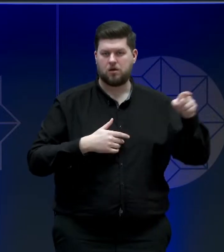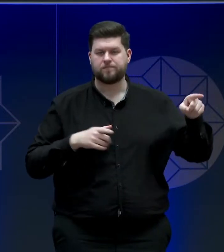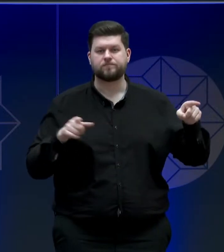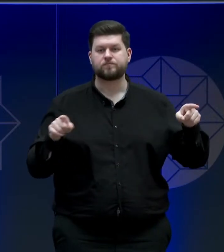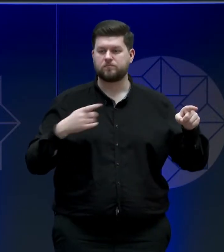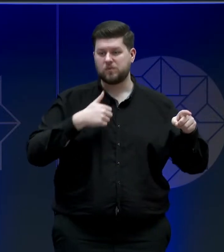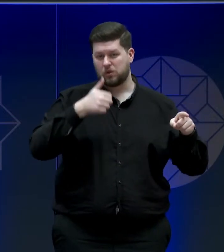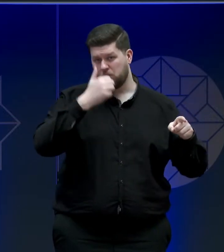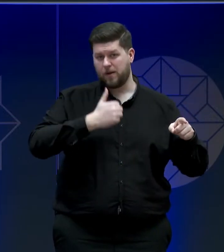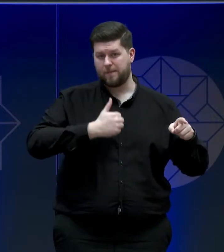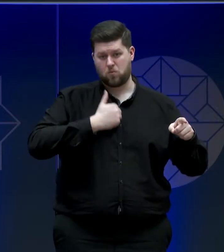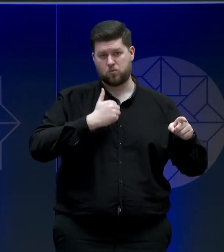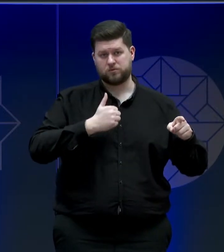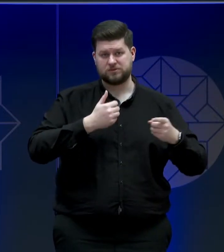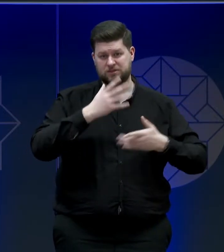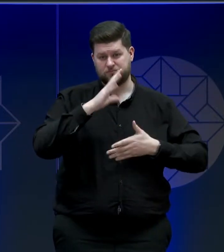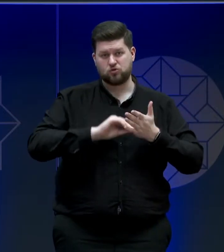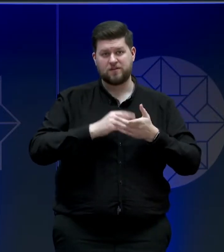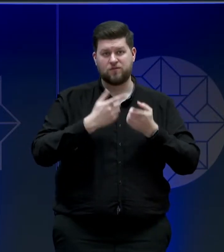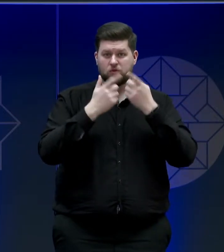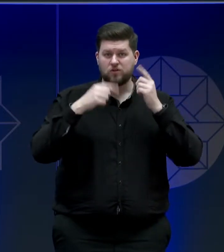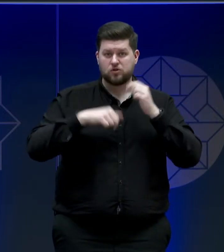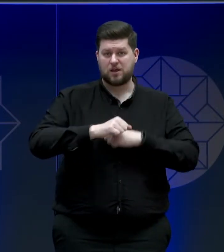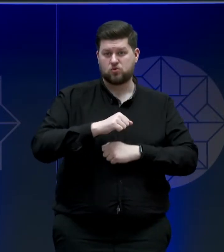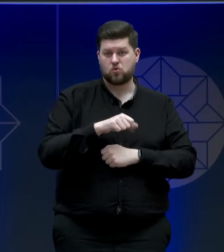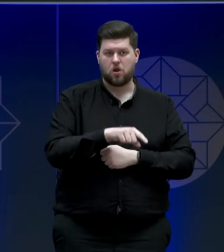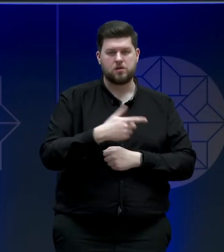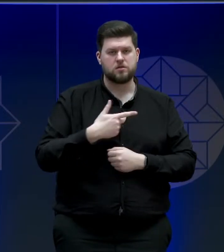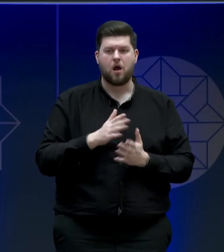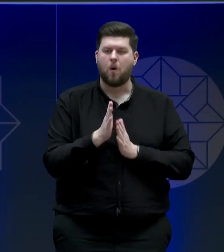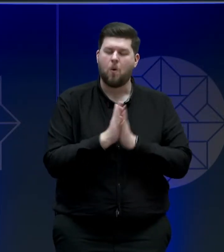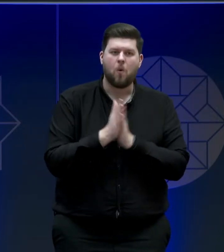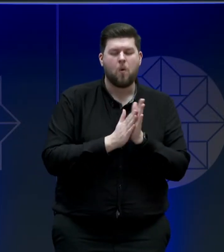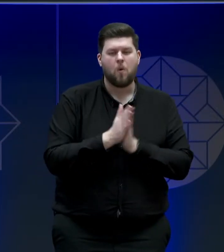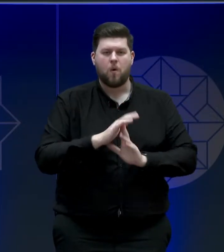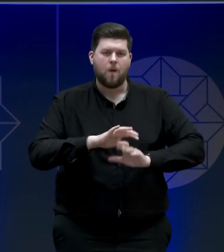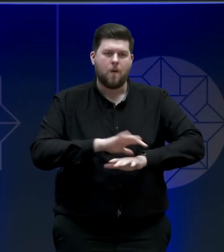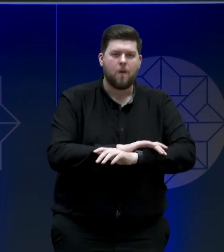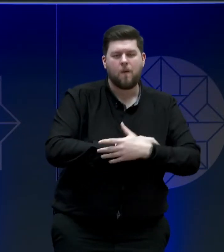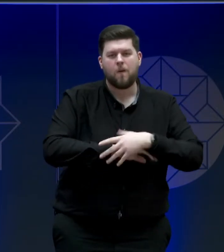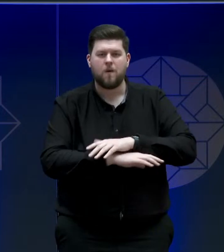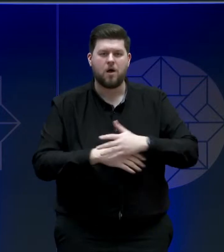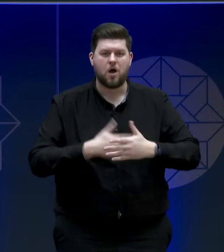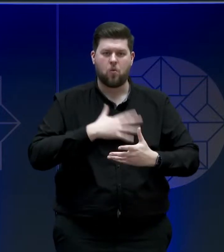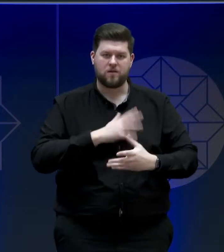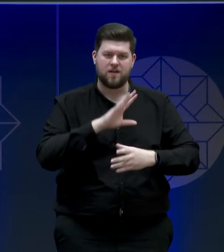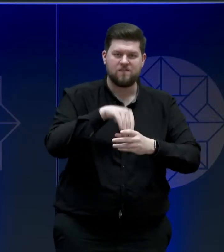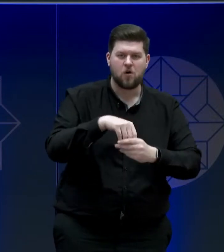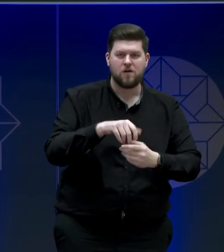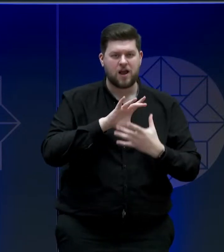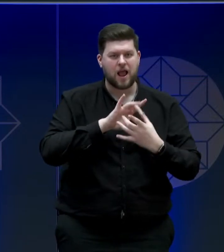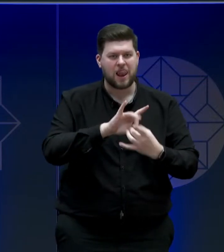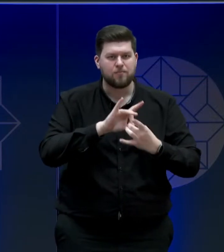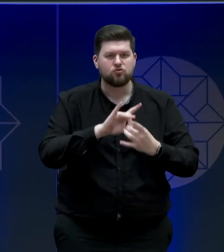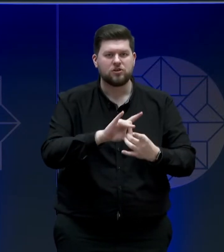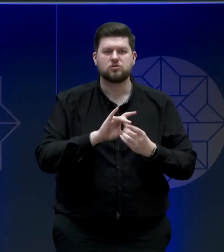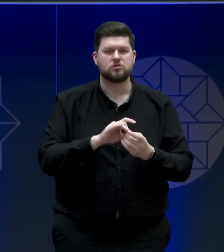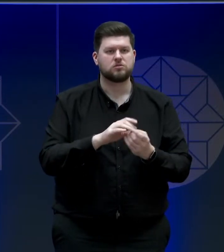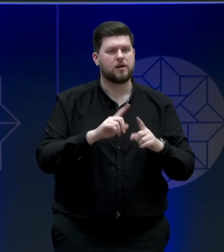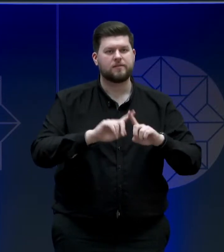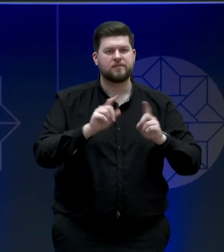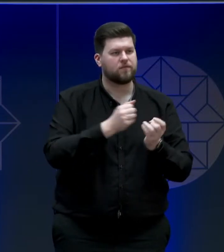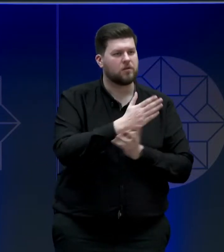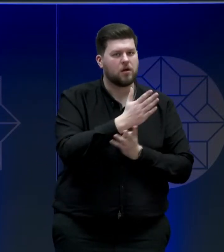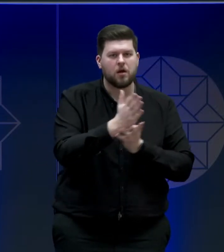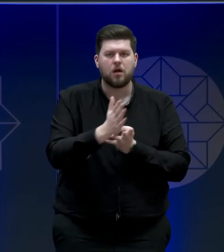the universities in Scotland, they are hungry to be involved in collaboration on all forms of